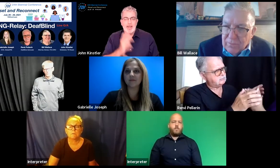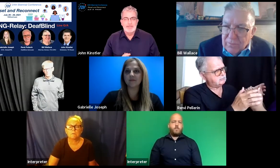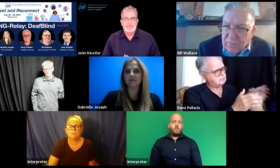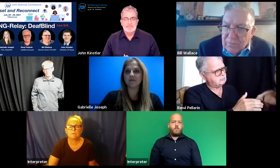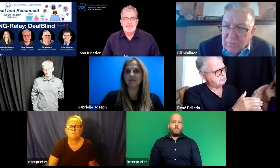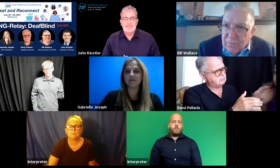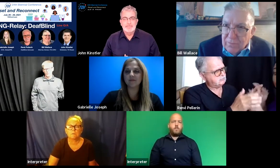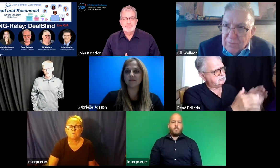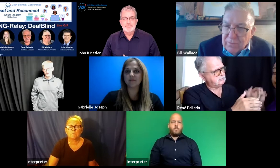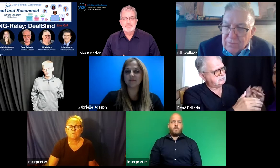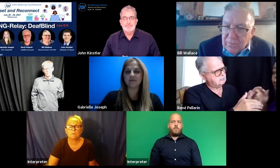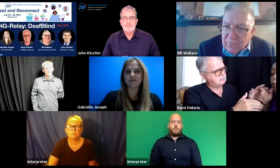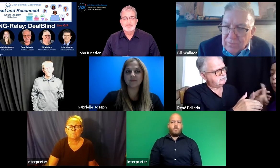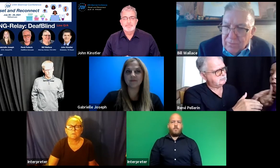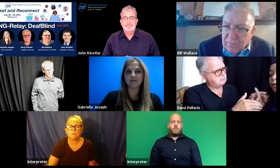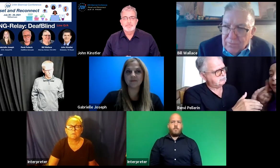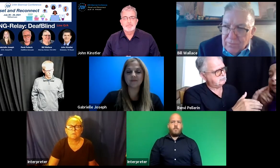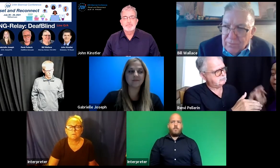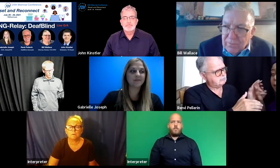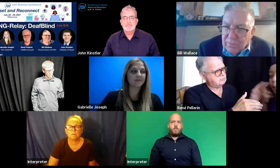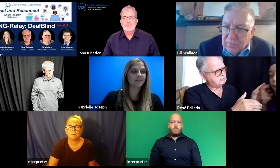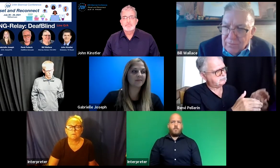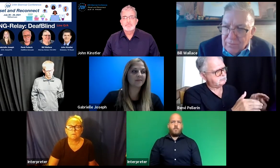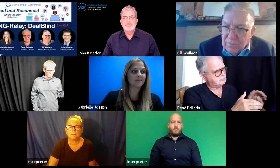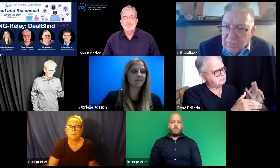that are equitable for individuals who are deaf and blind?